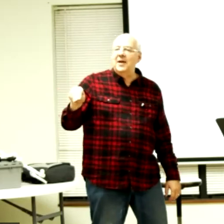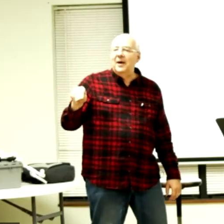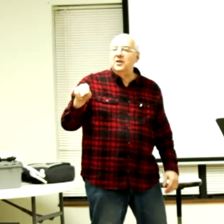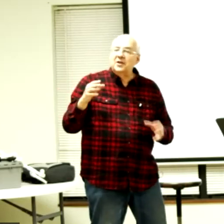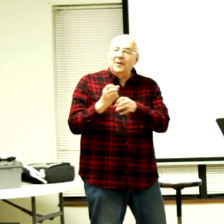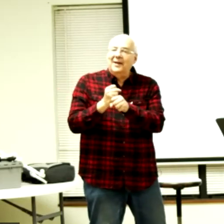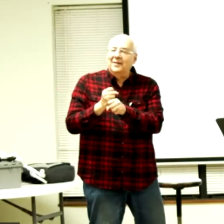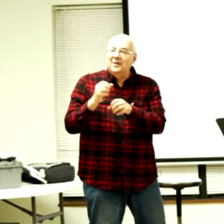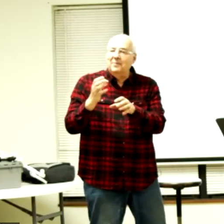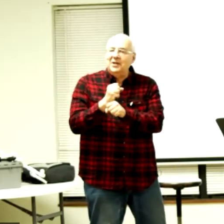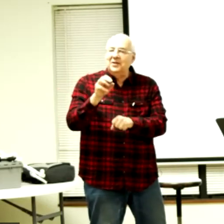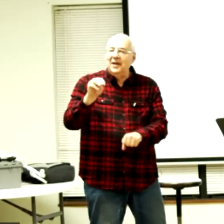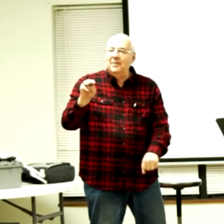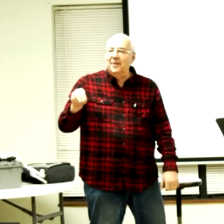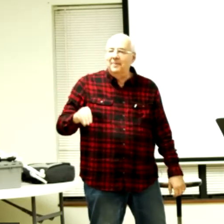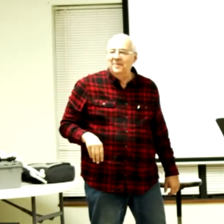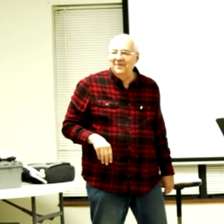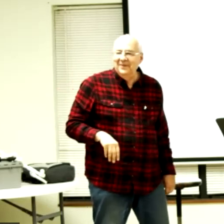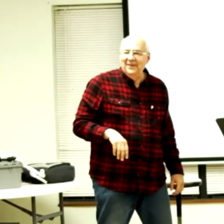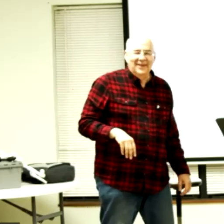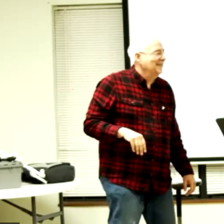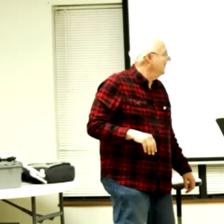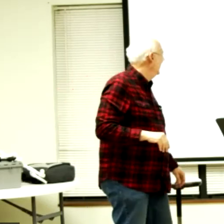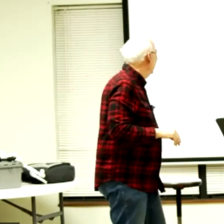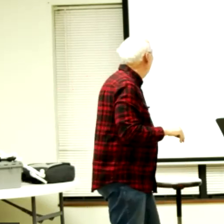I just compress it to MM. Okay.